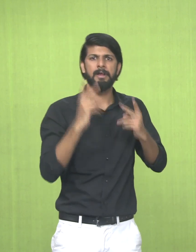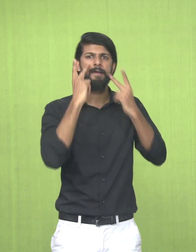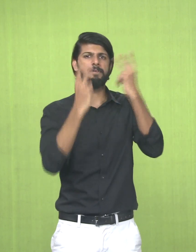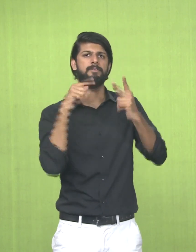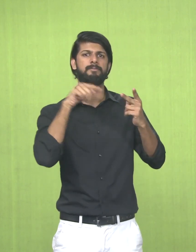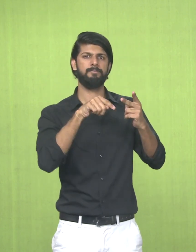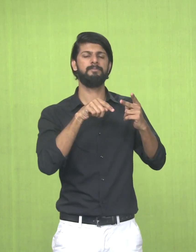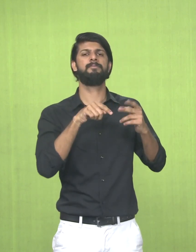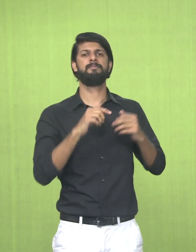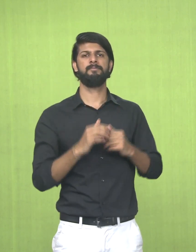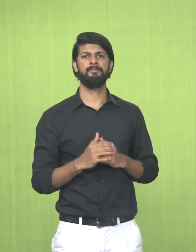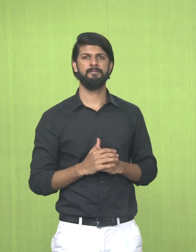has a symbolic meaning.